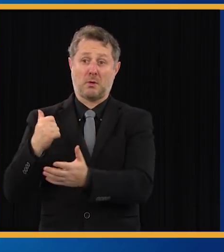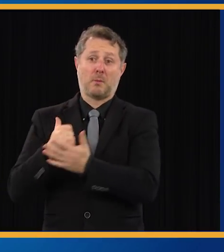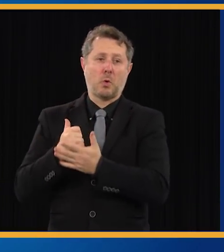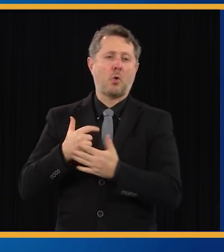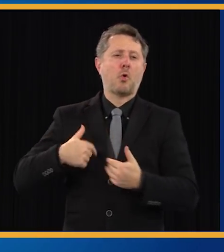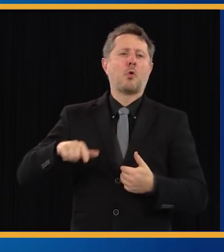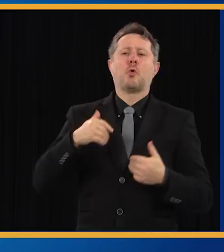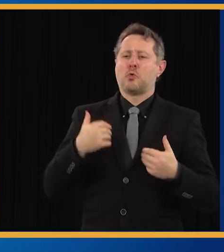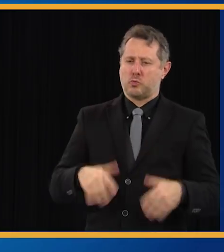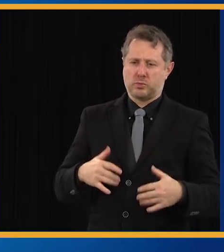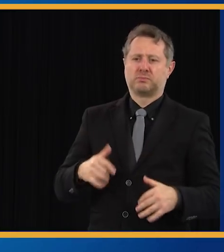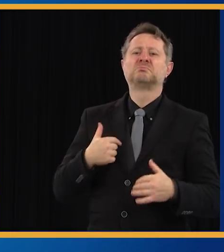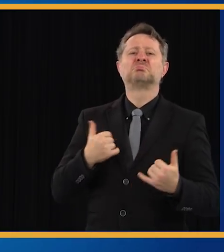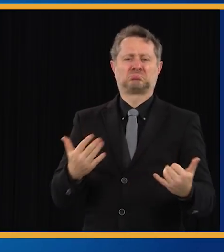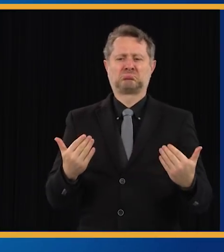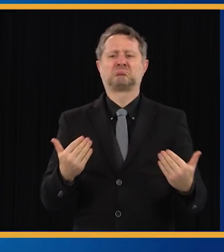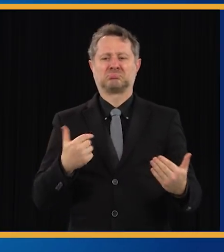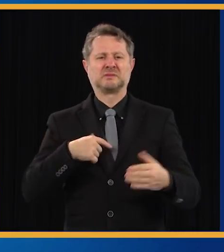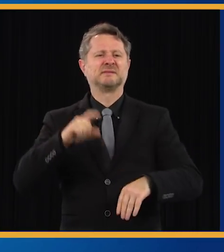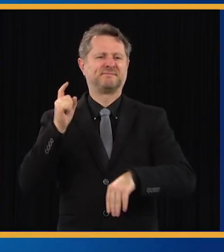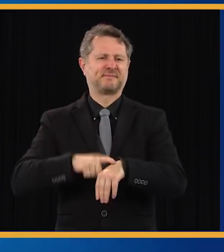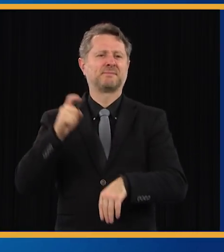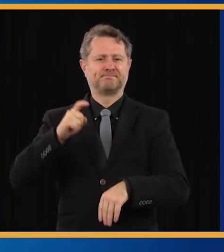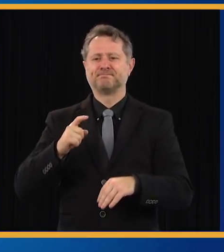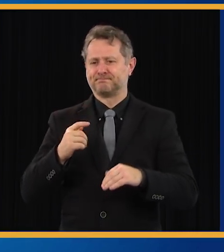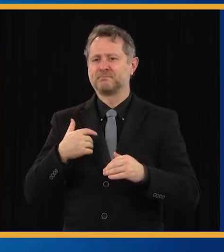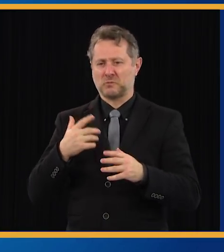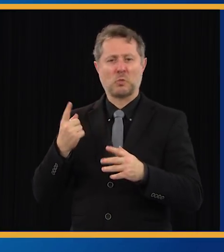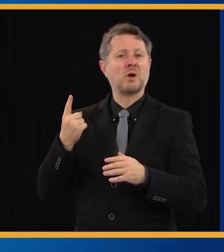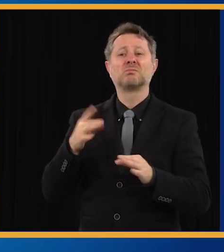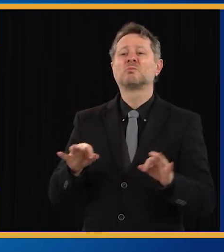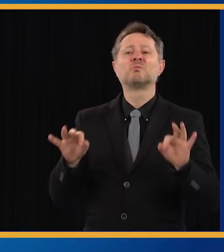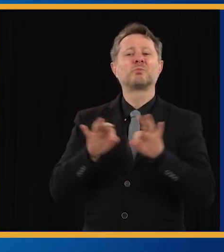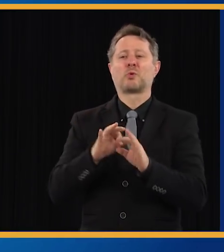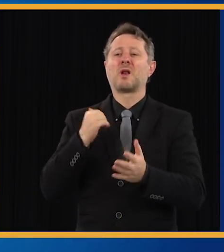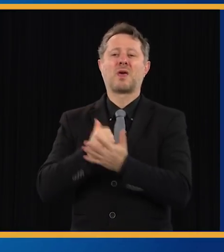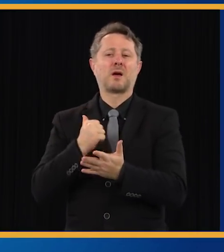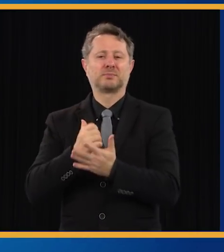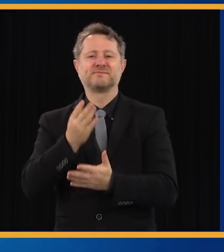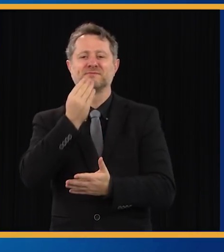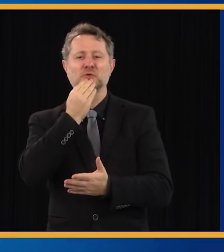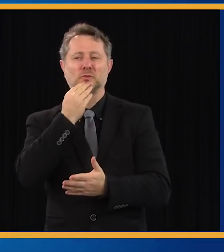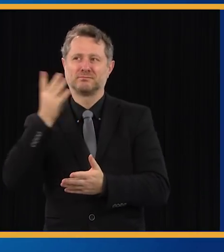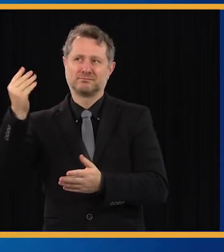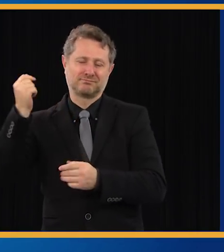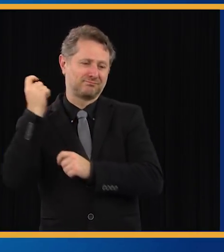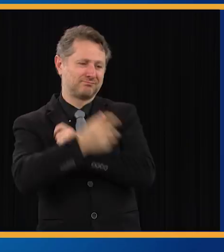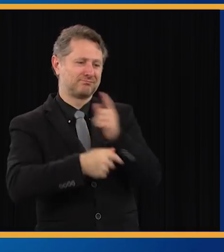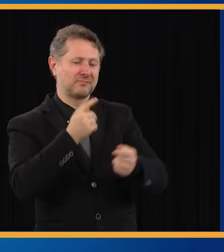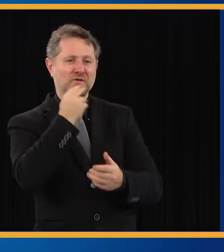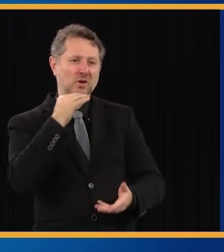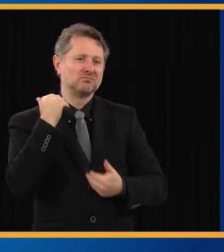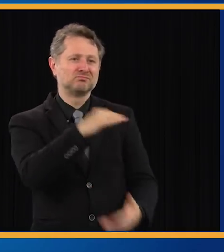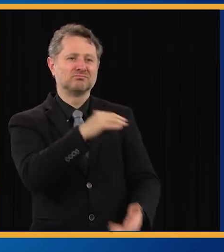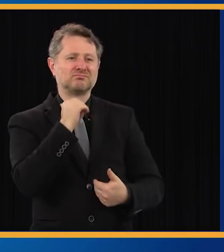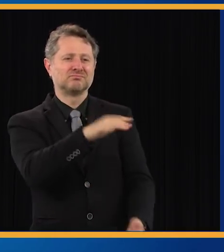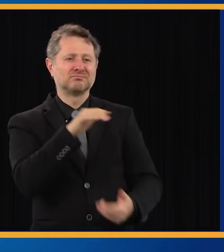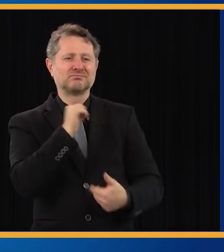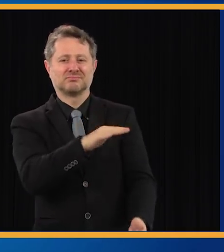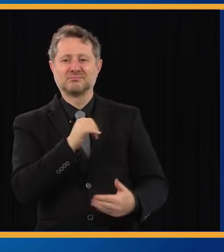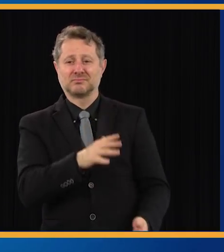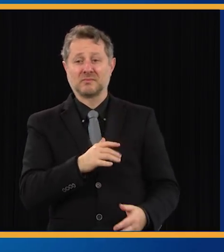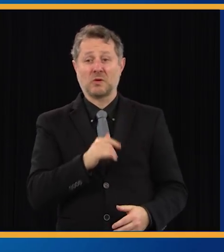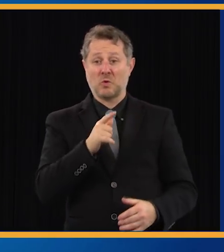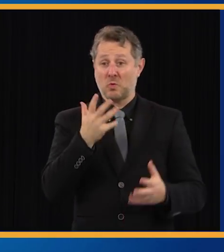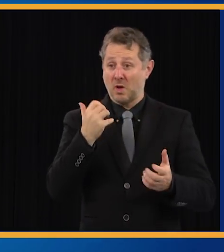up. This is I would say, the #1 thing they can do to help. And if they're interested, please let us know,